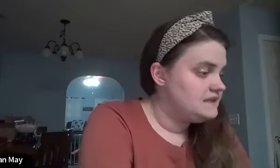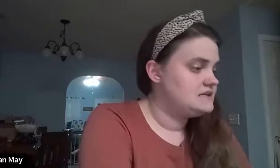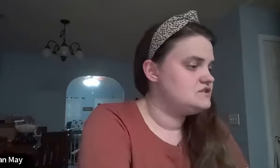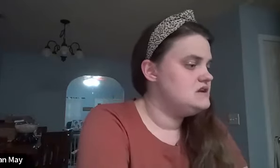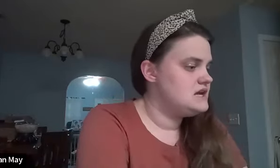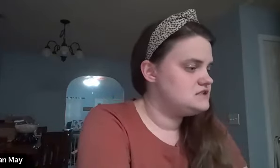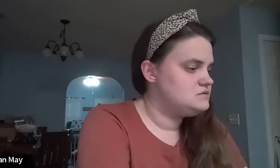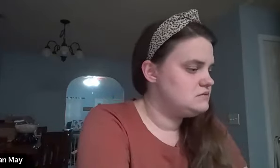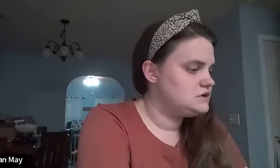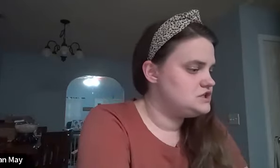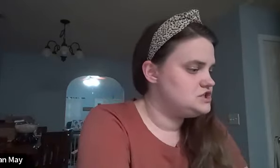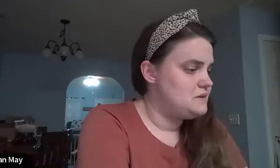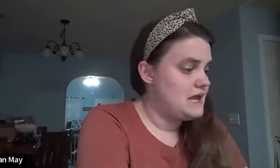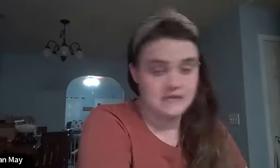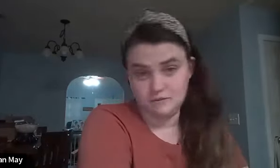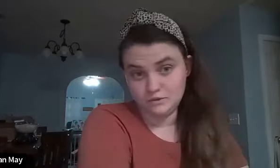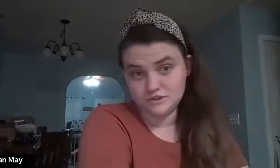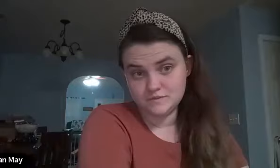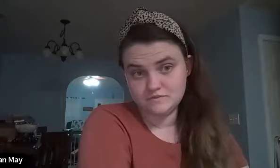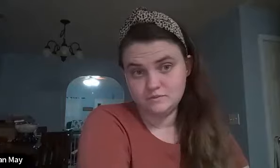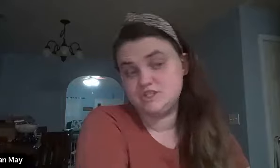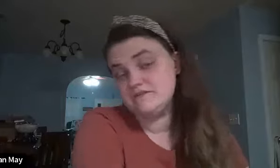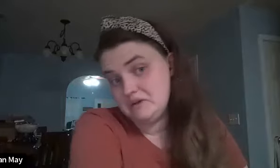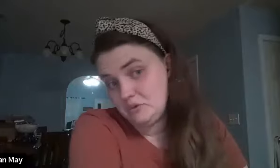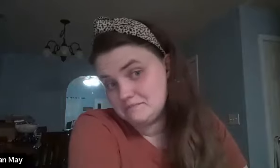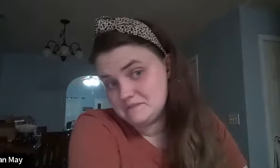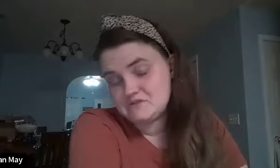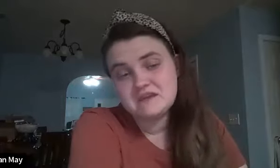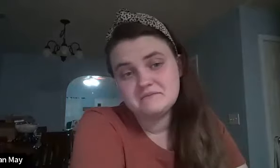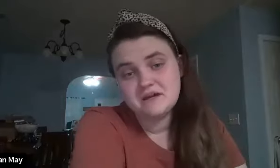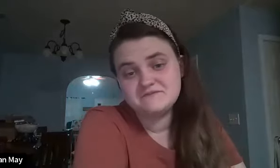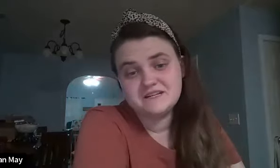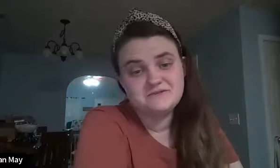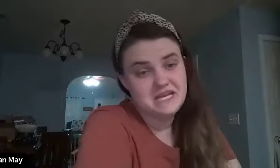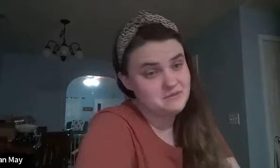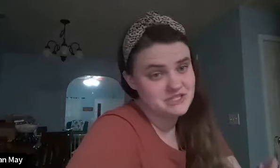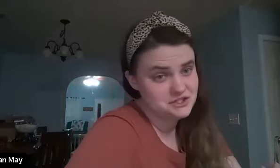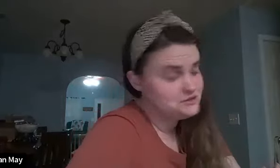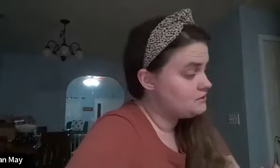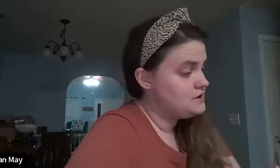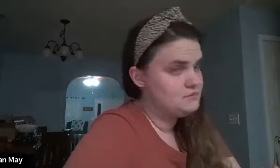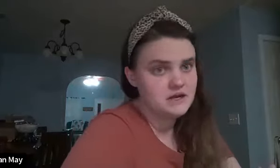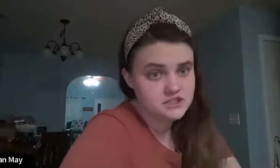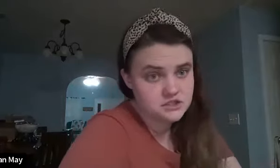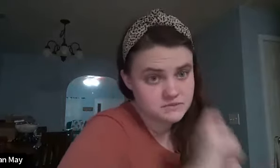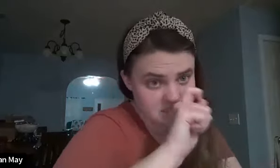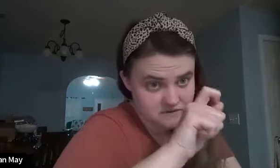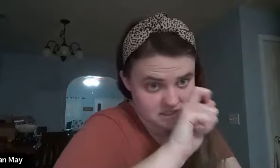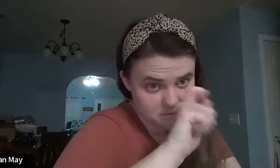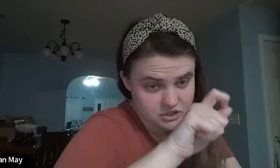Yes, so next week we're gonna do animals, which is a fun one. So think about some fun different animals that y'all know. But not too specific, because the more